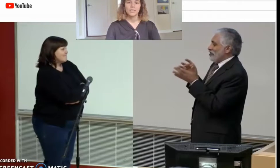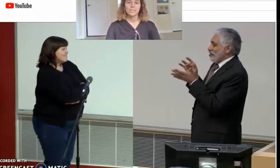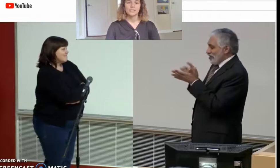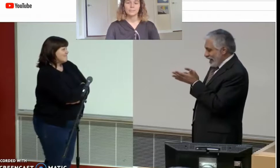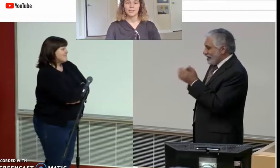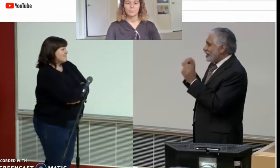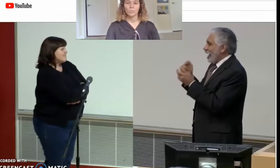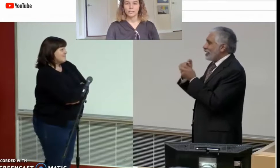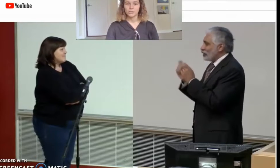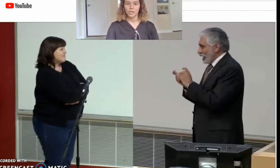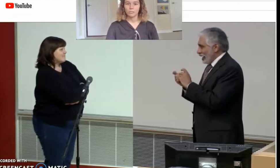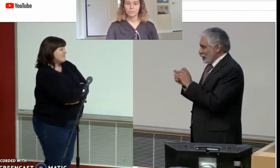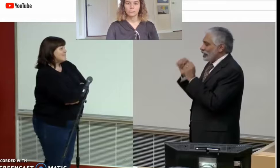That's an example that I'm hoping to show.